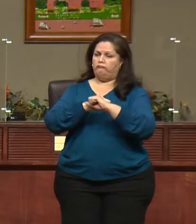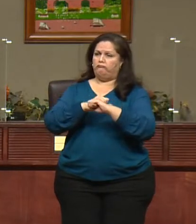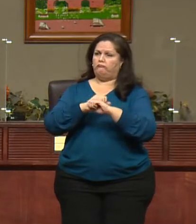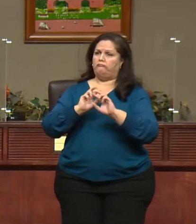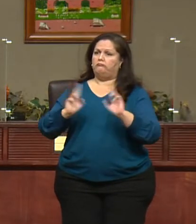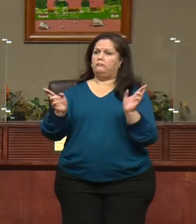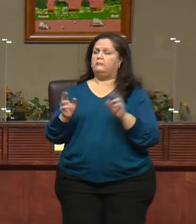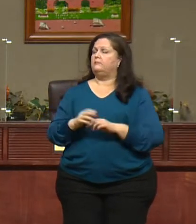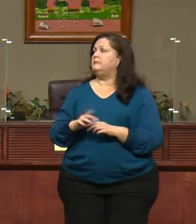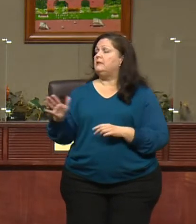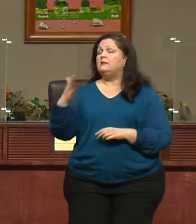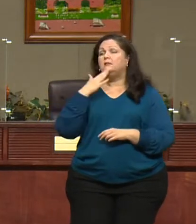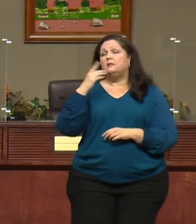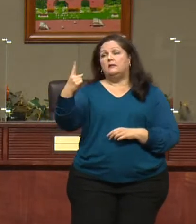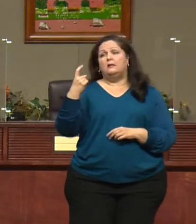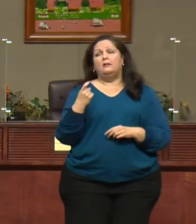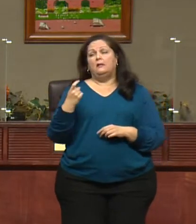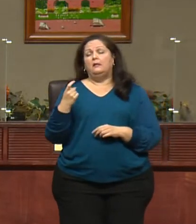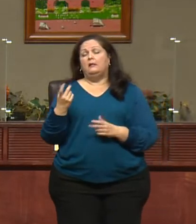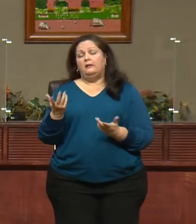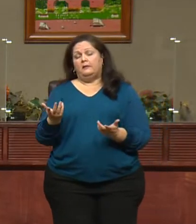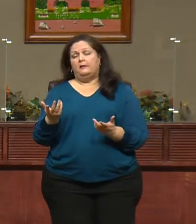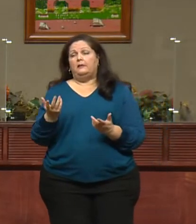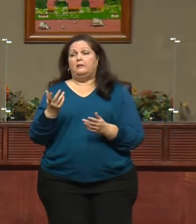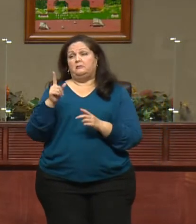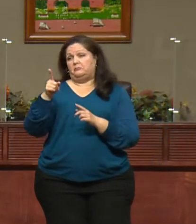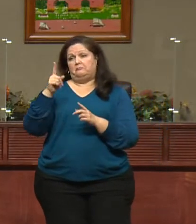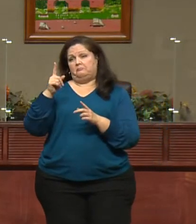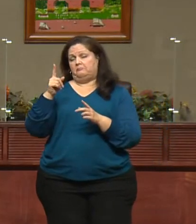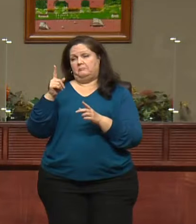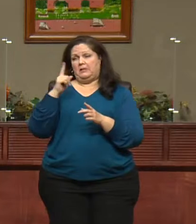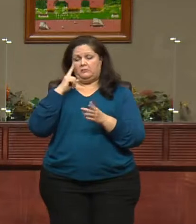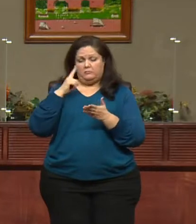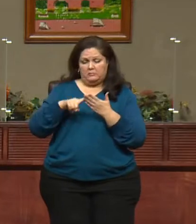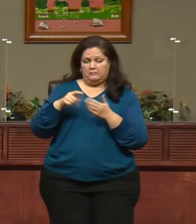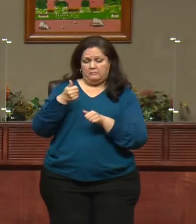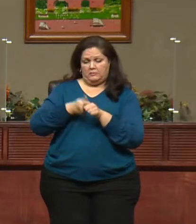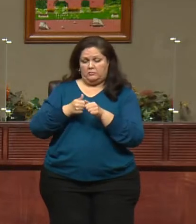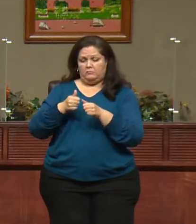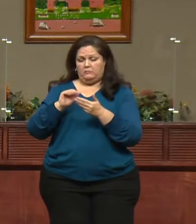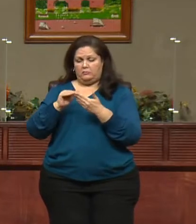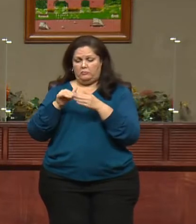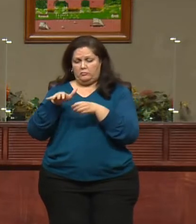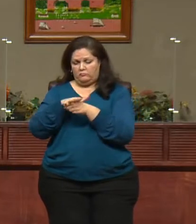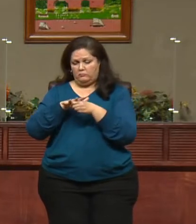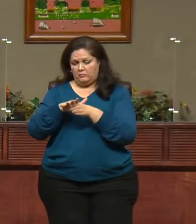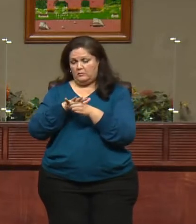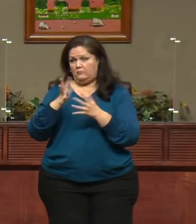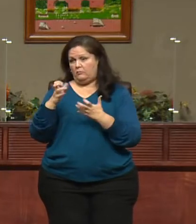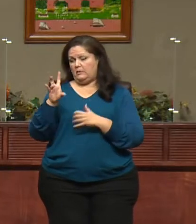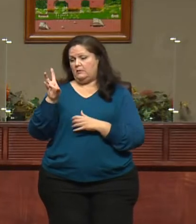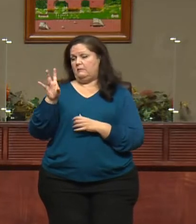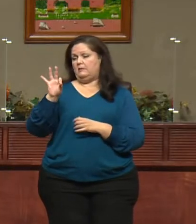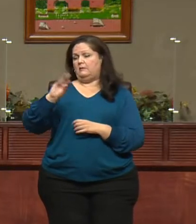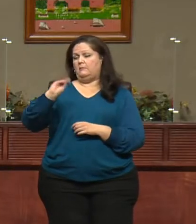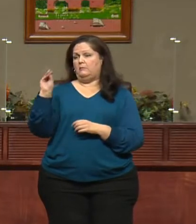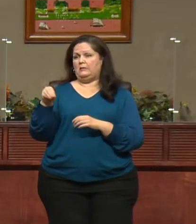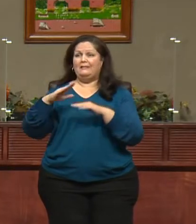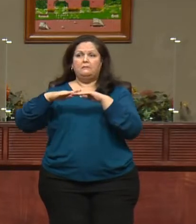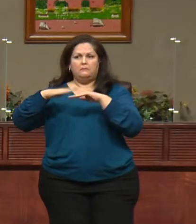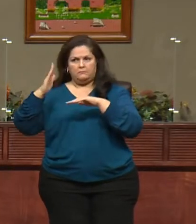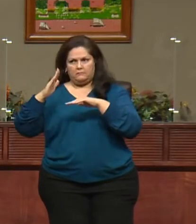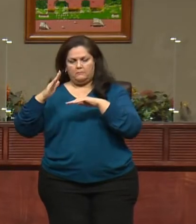So that's a good question. I mean, you can go community by community, and you want it at 79% at least